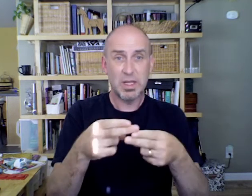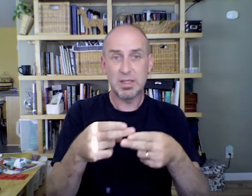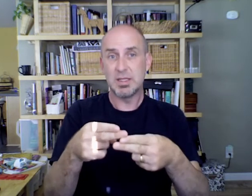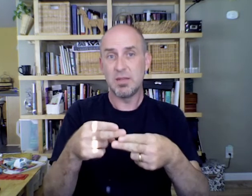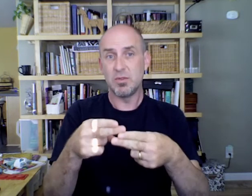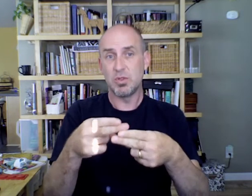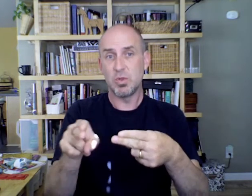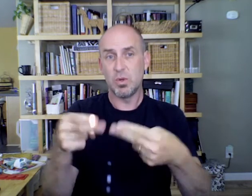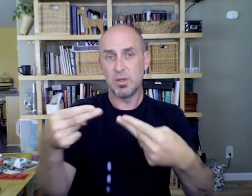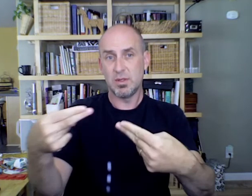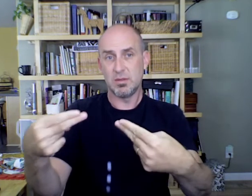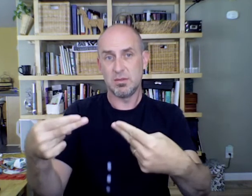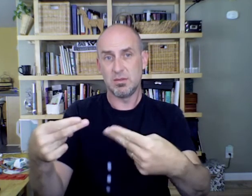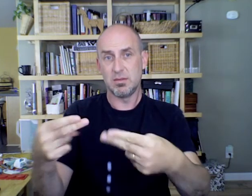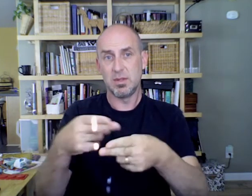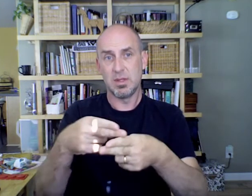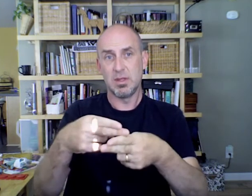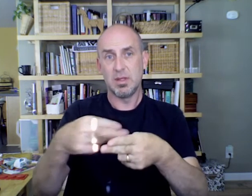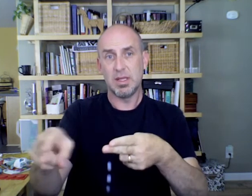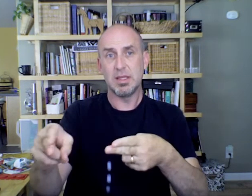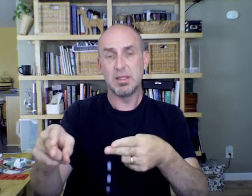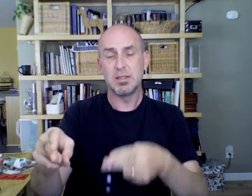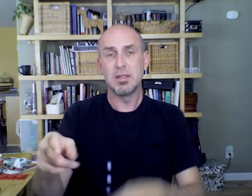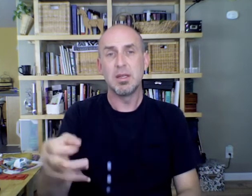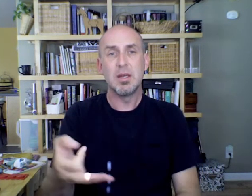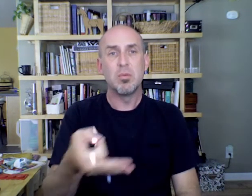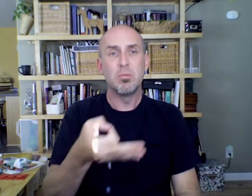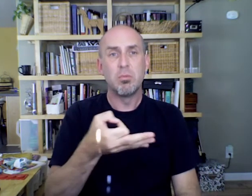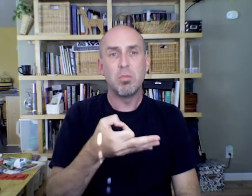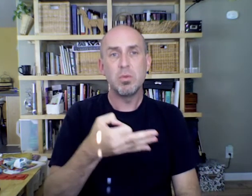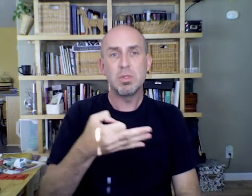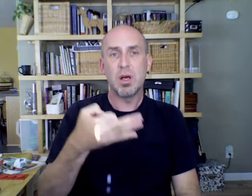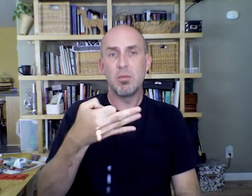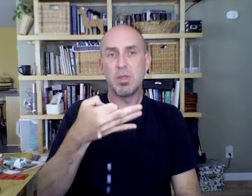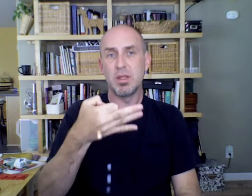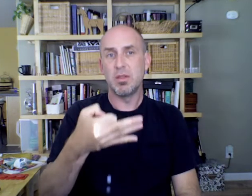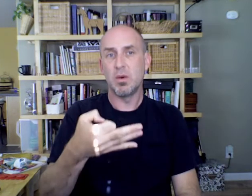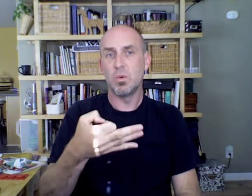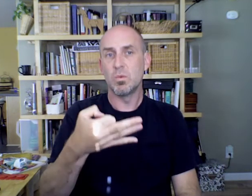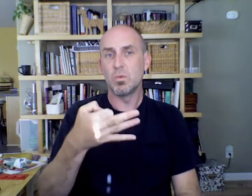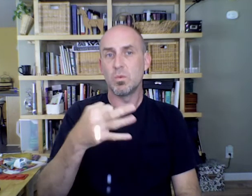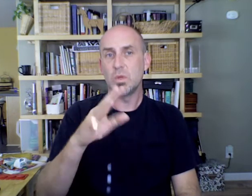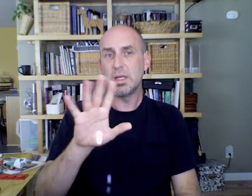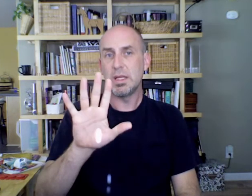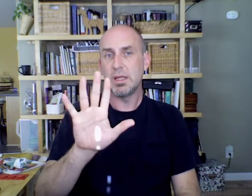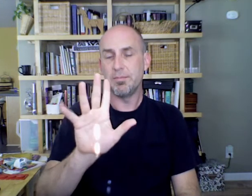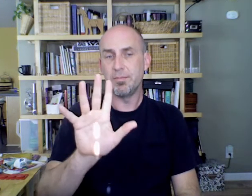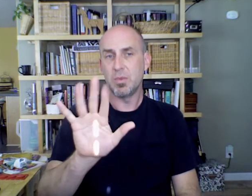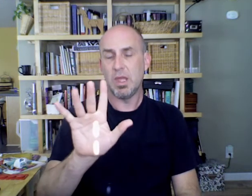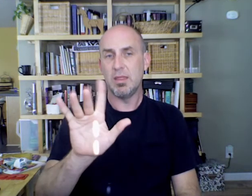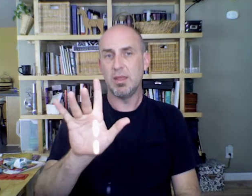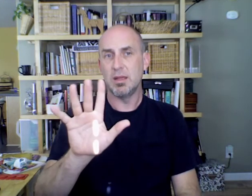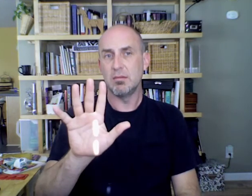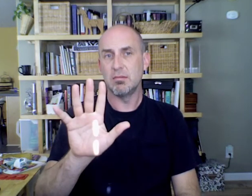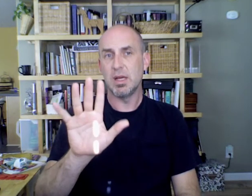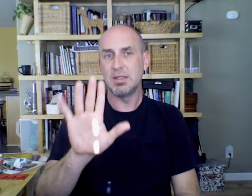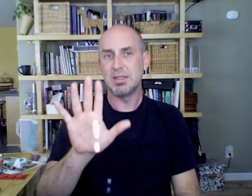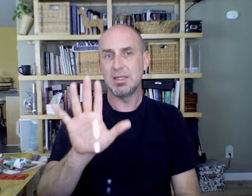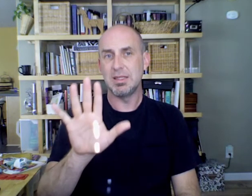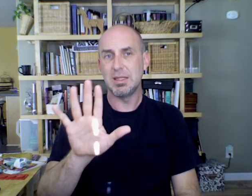the sign for short, like this. Most commonly, though, I think I see this. It